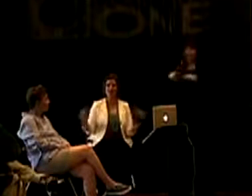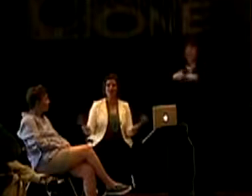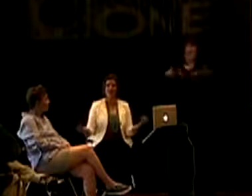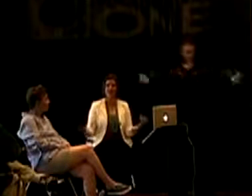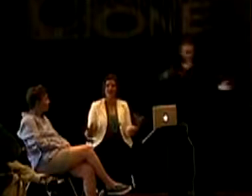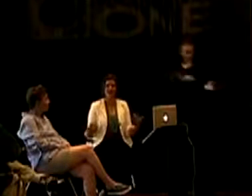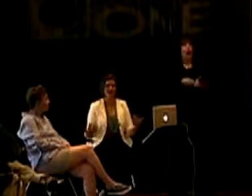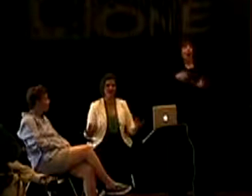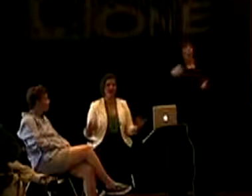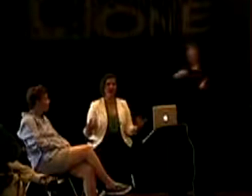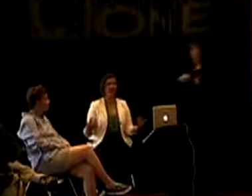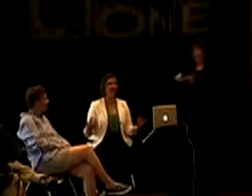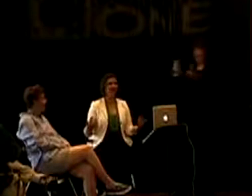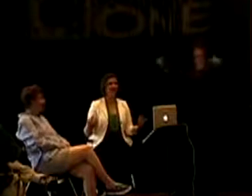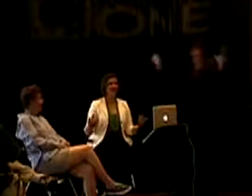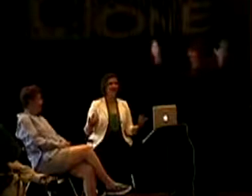here's me being transparent.